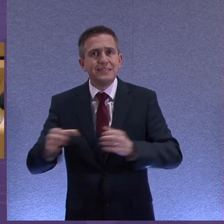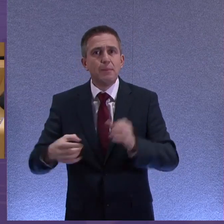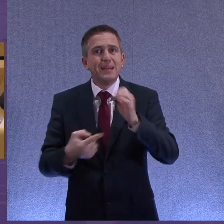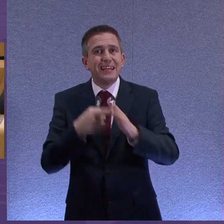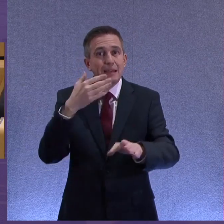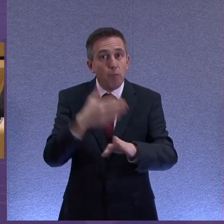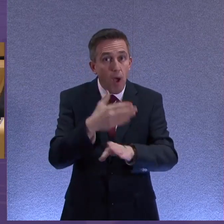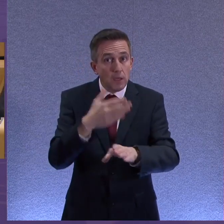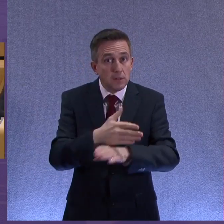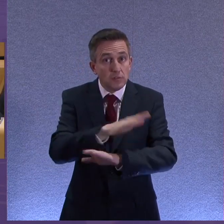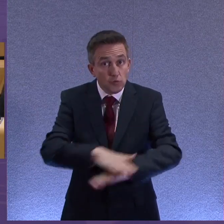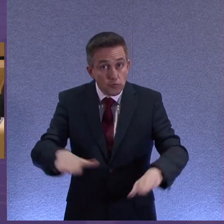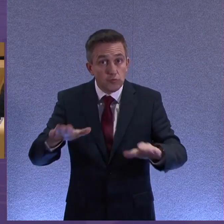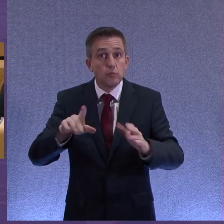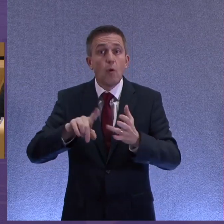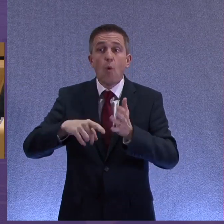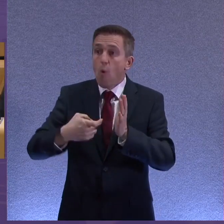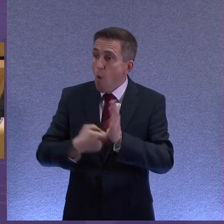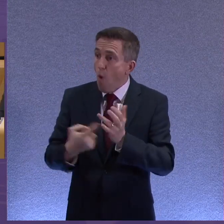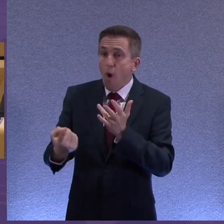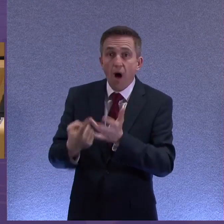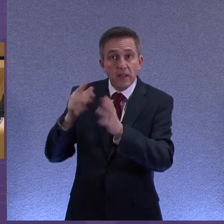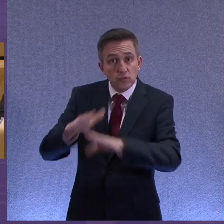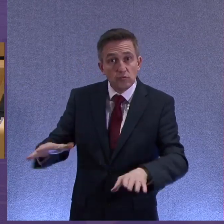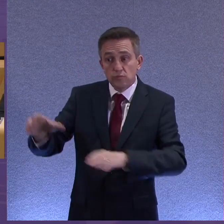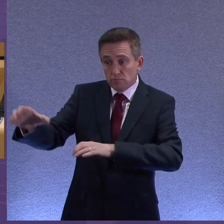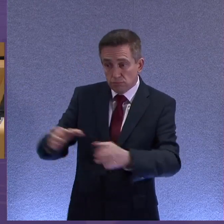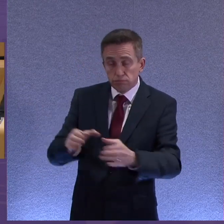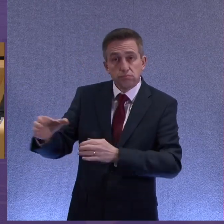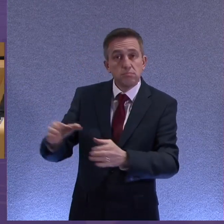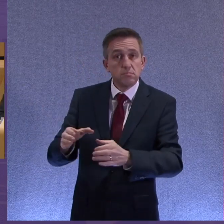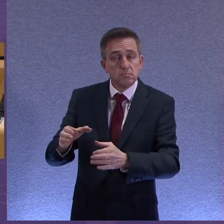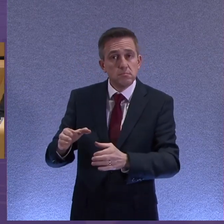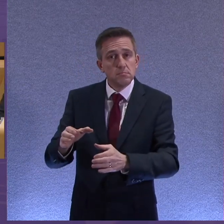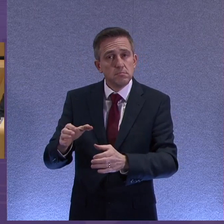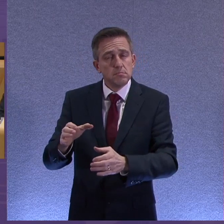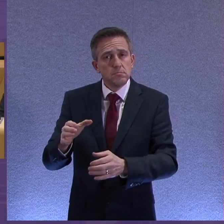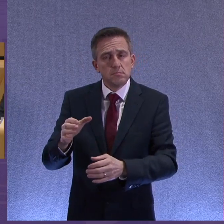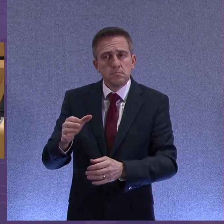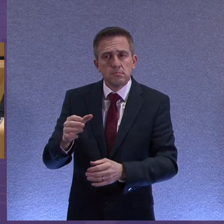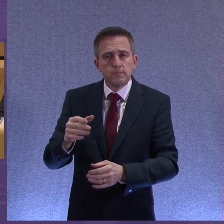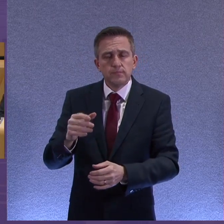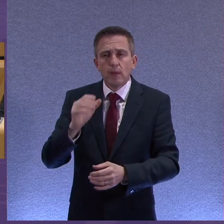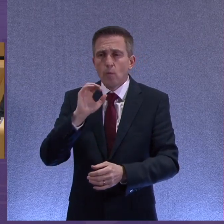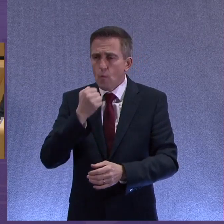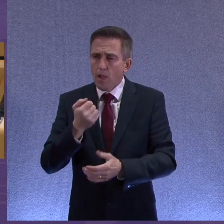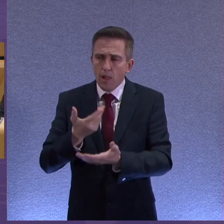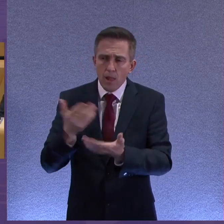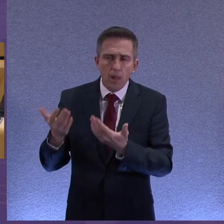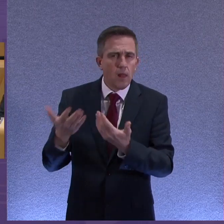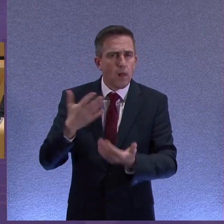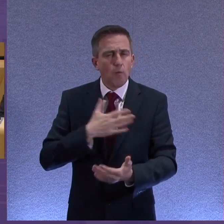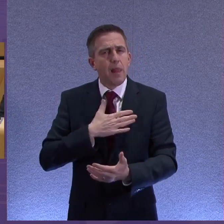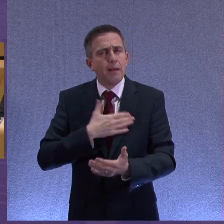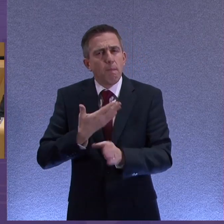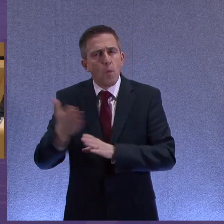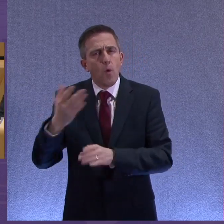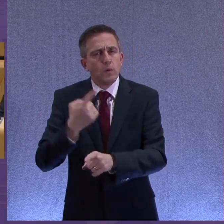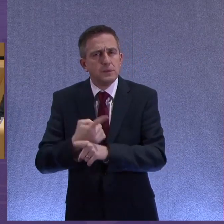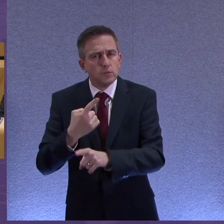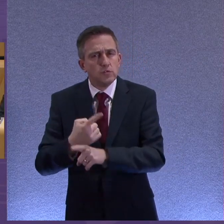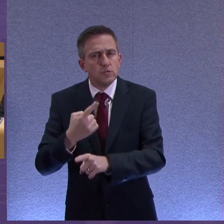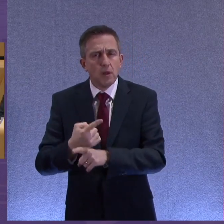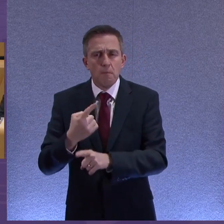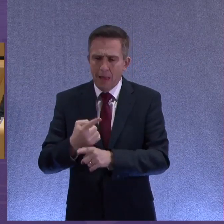vulnerable children, or is it a broader group? And I've been speaking to some of your colleagues about that, but it would be helpful to have some clarity on